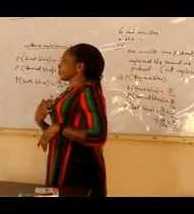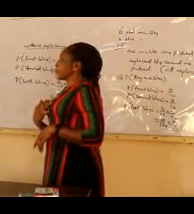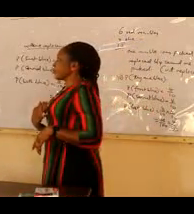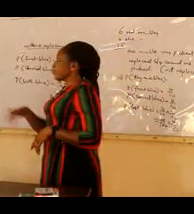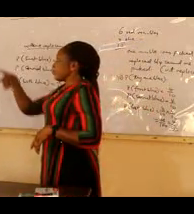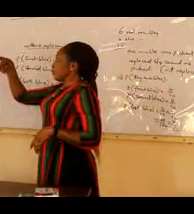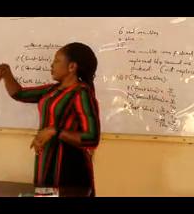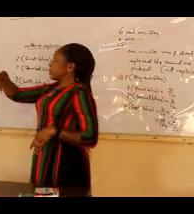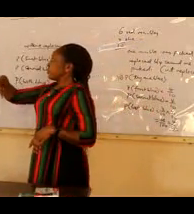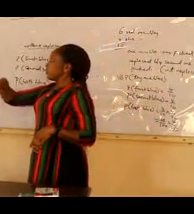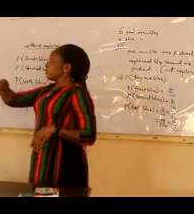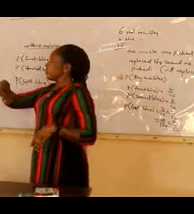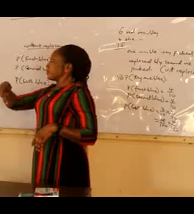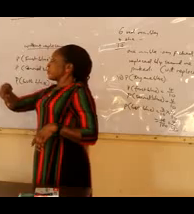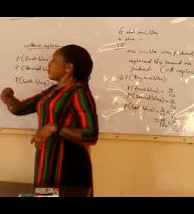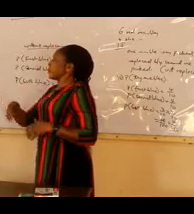P,